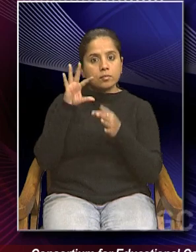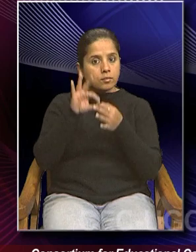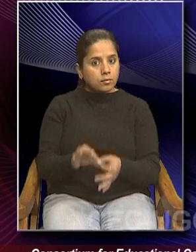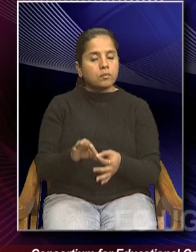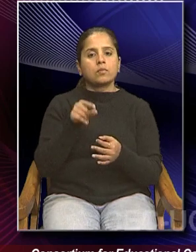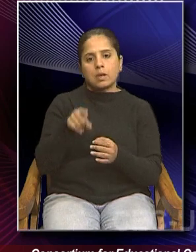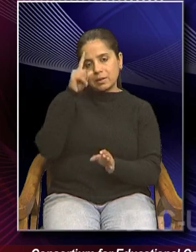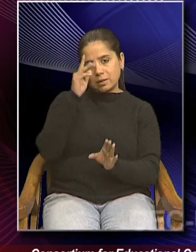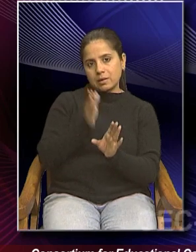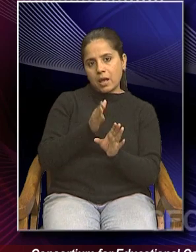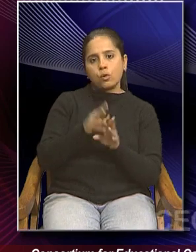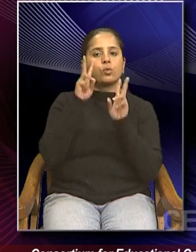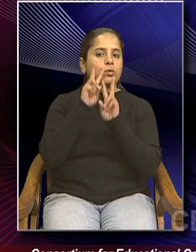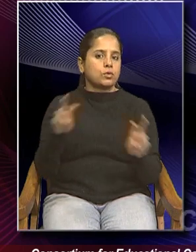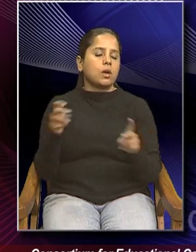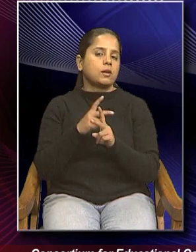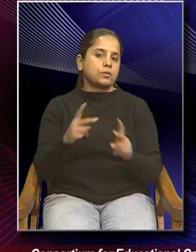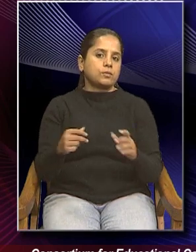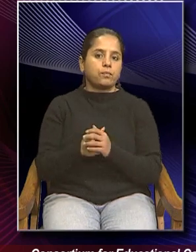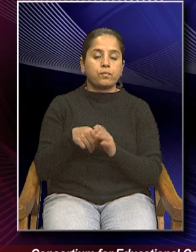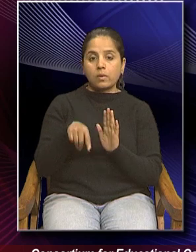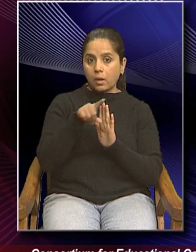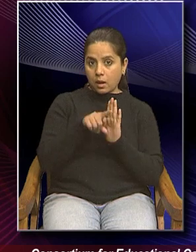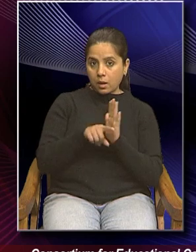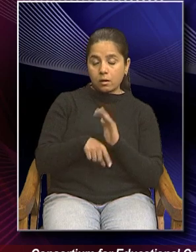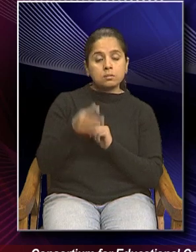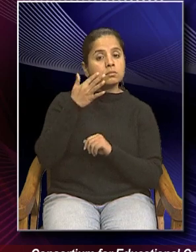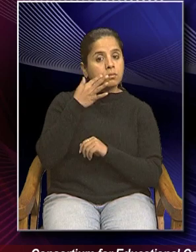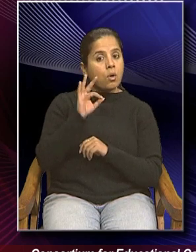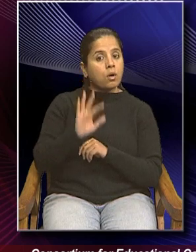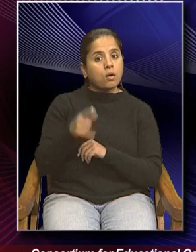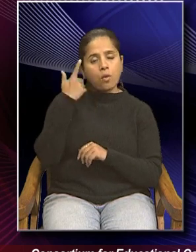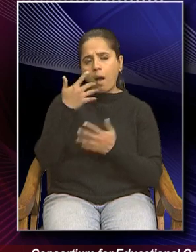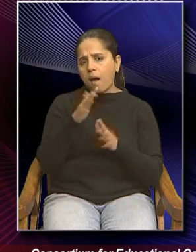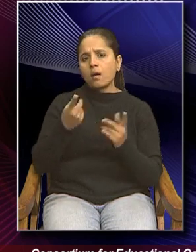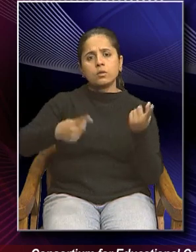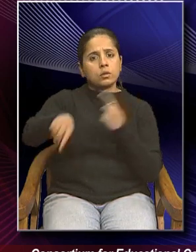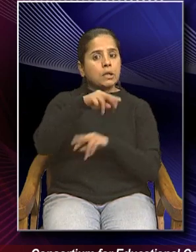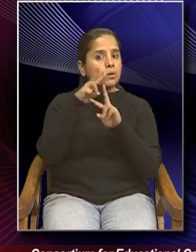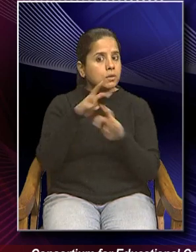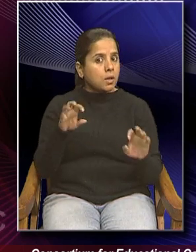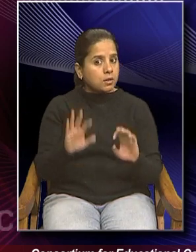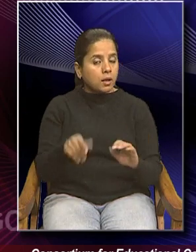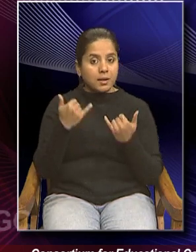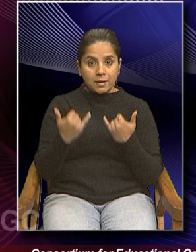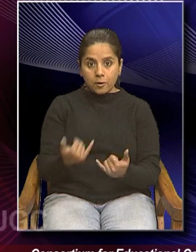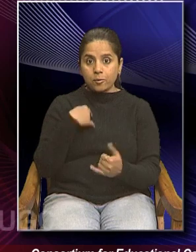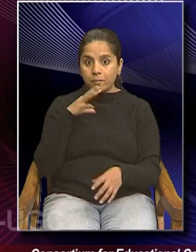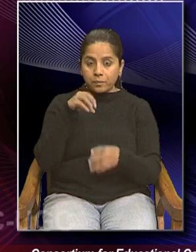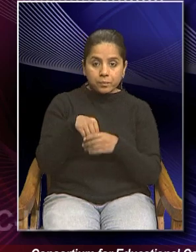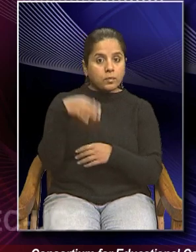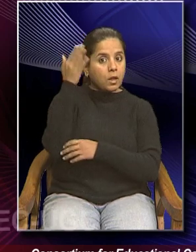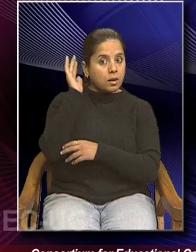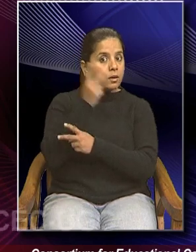in psychological research. Ethics are very important for any form of research, and the present section of the